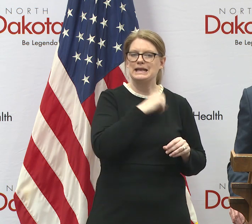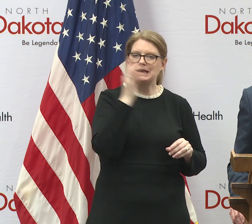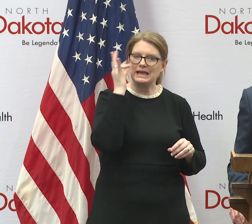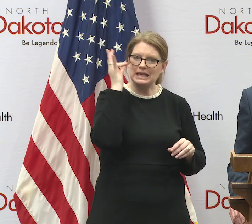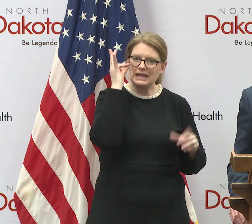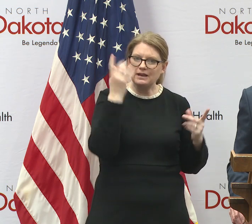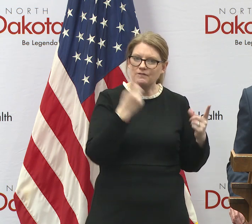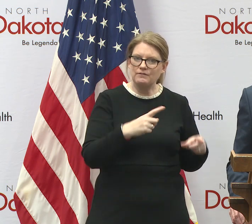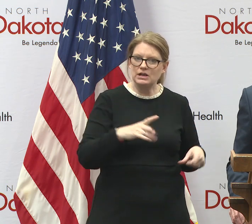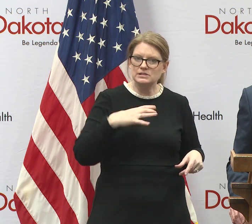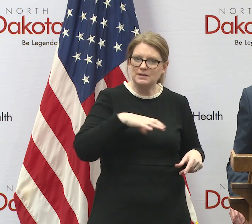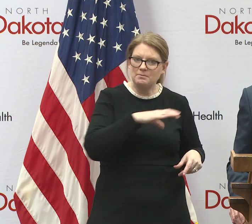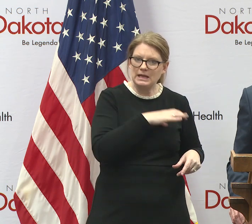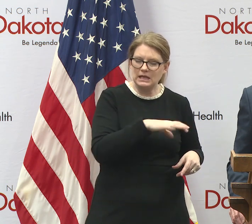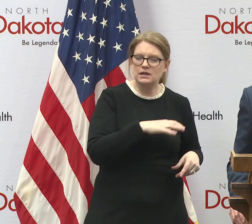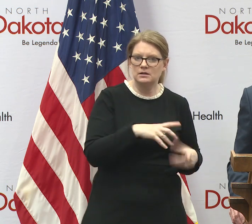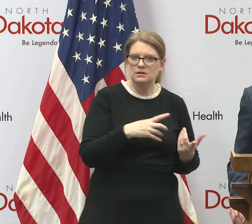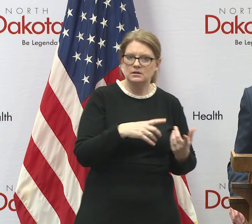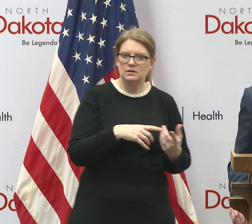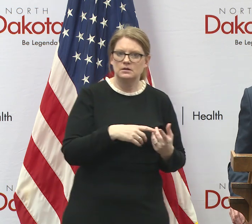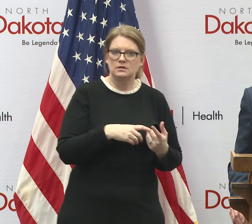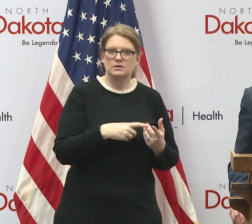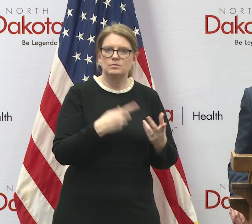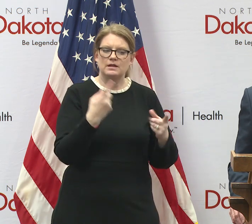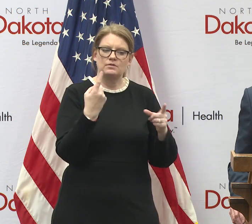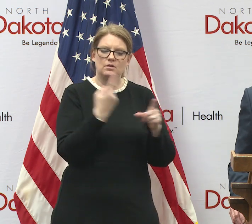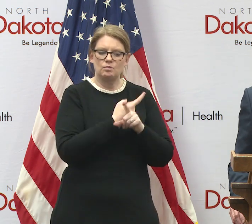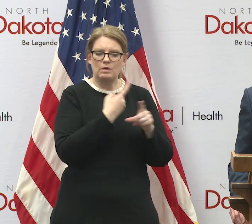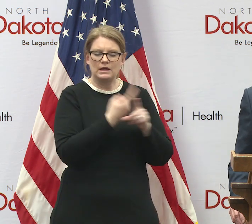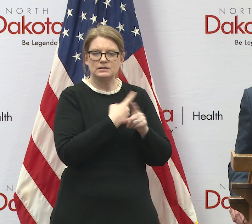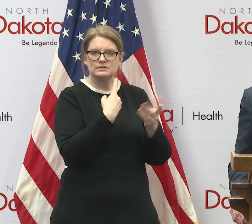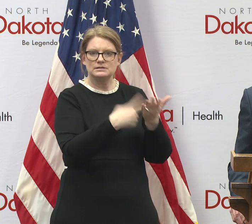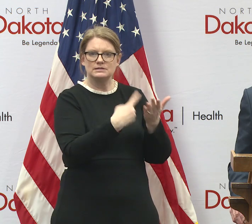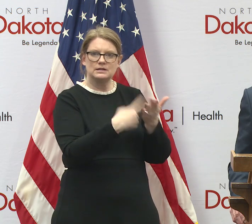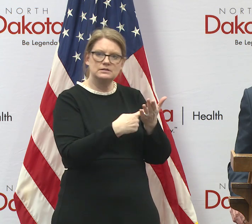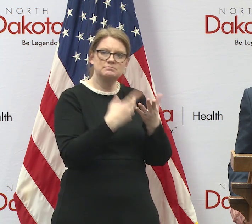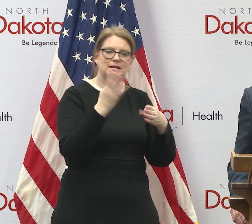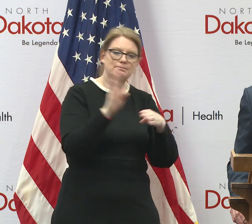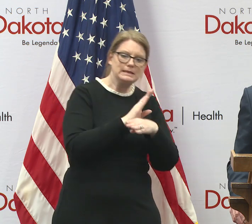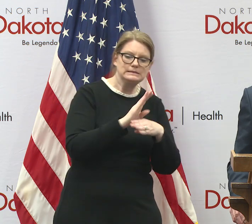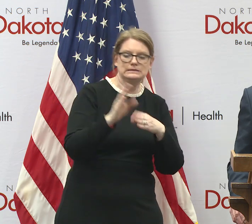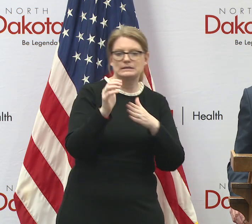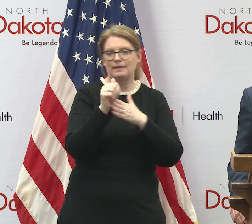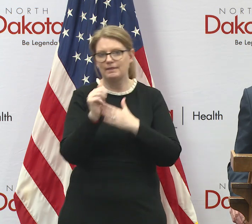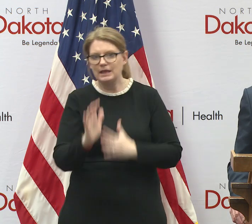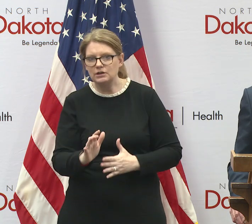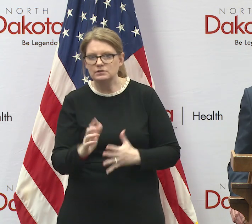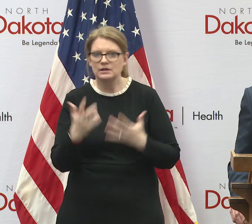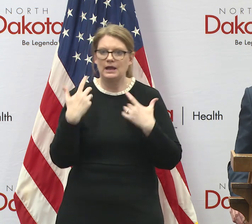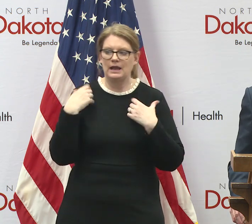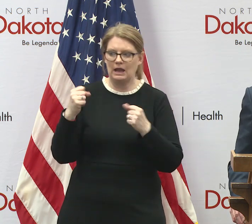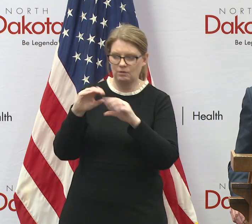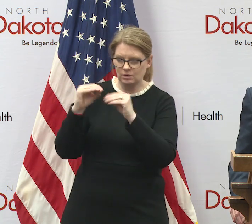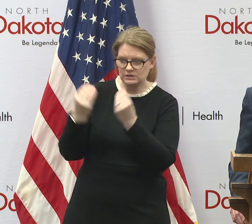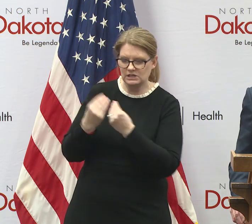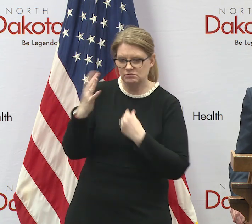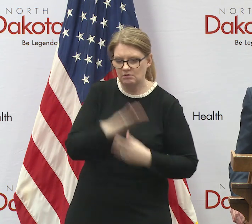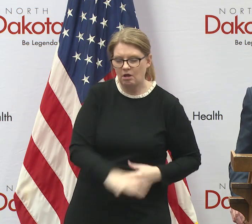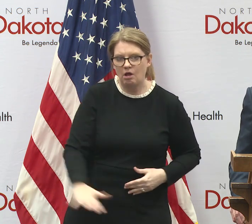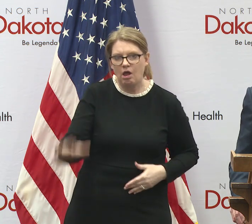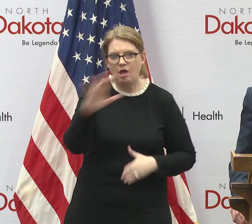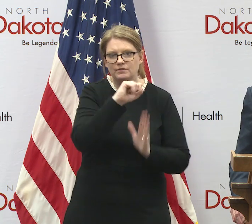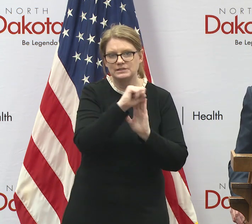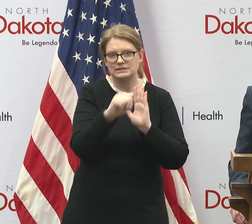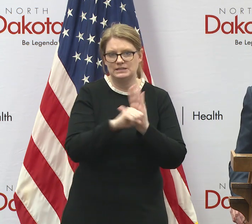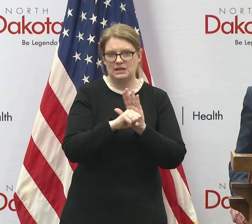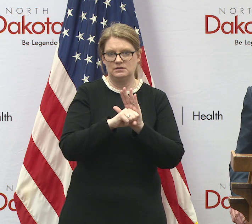Committee. Last night, again, as part of our regular rhythm, talking to businesses and leaders and health organizations around the state. We had